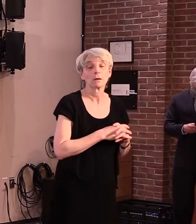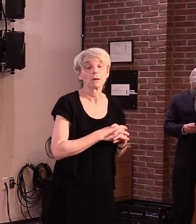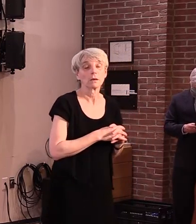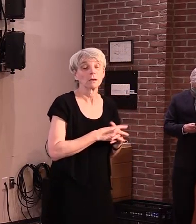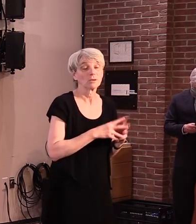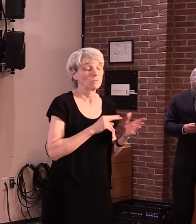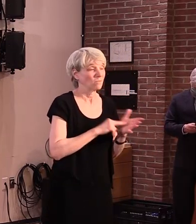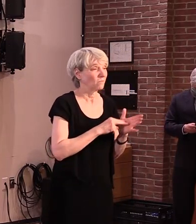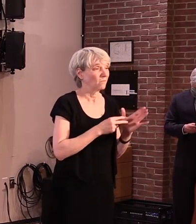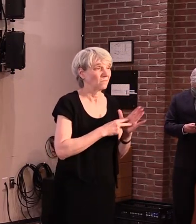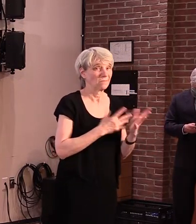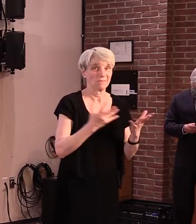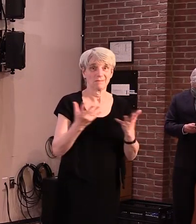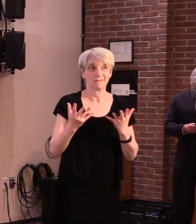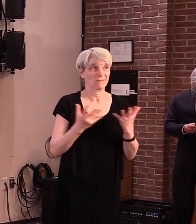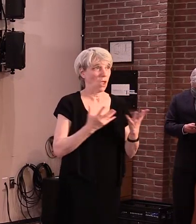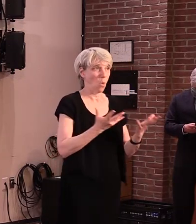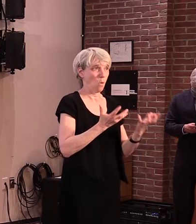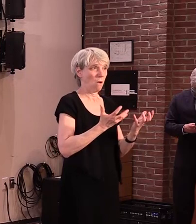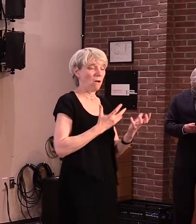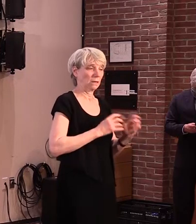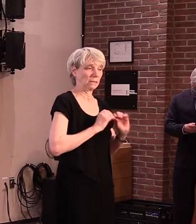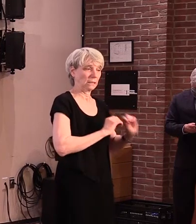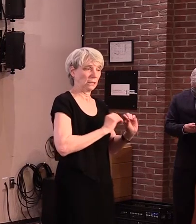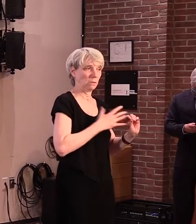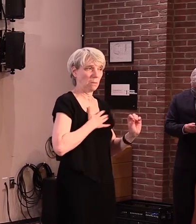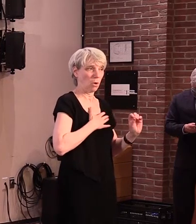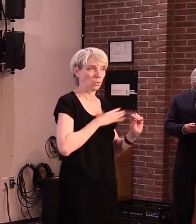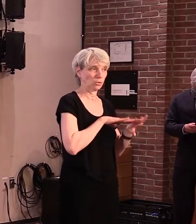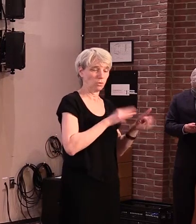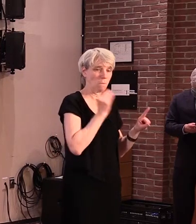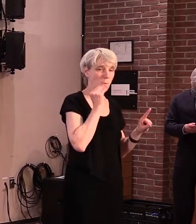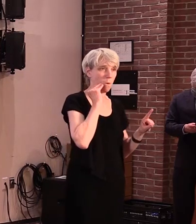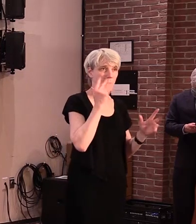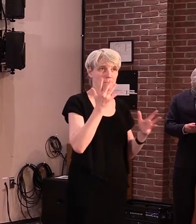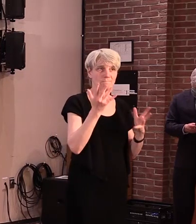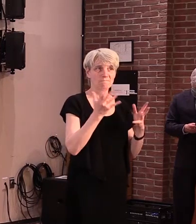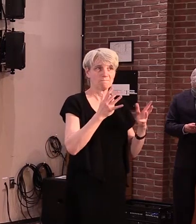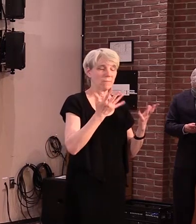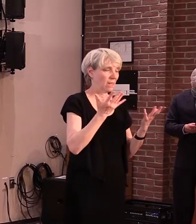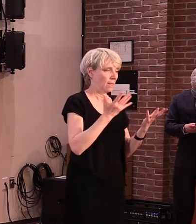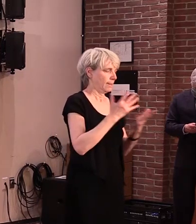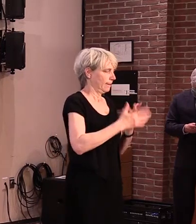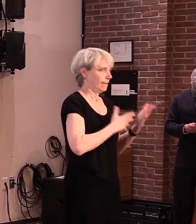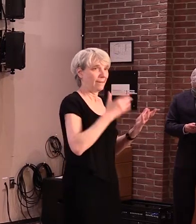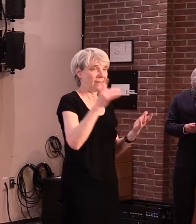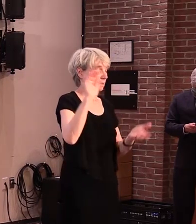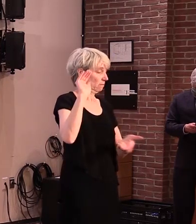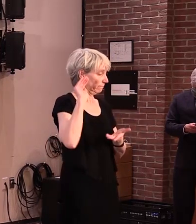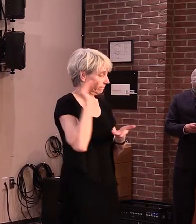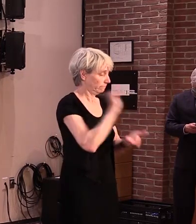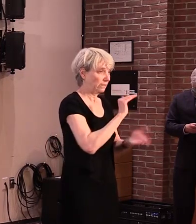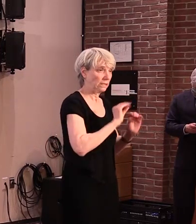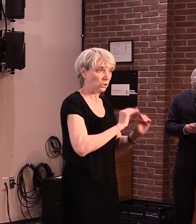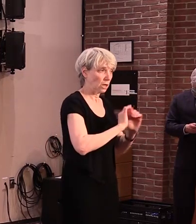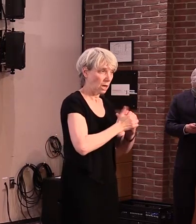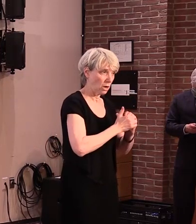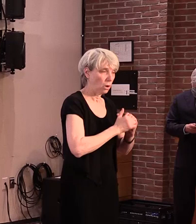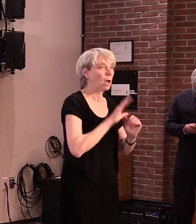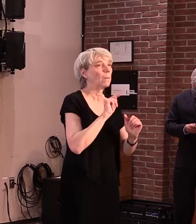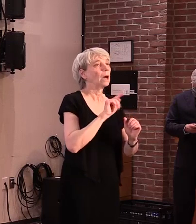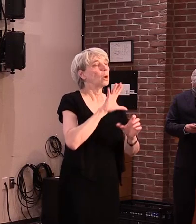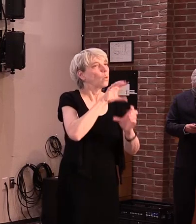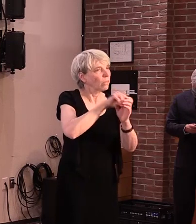help for people who actually want to homeschool outside of the school system, but you're going to be doing more remote learning within the